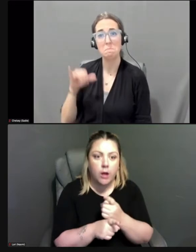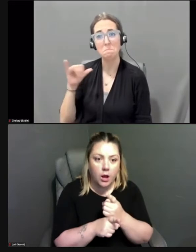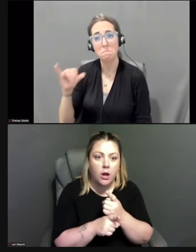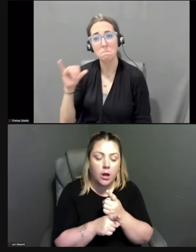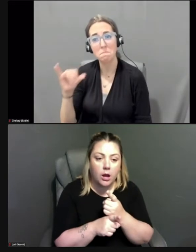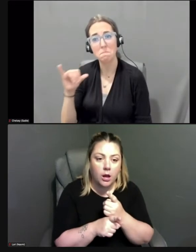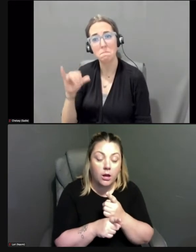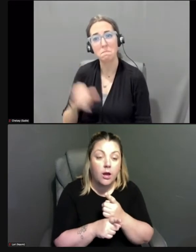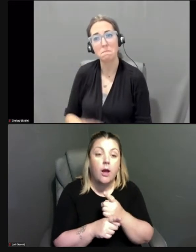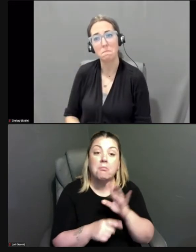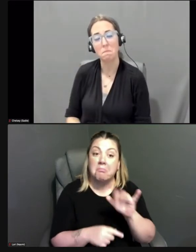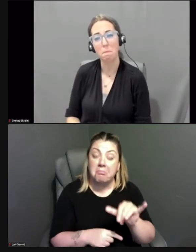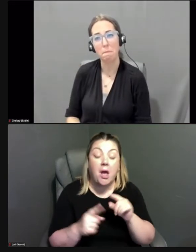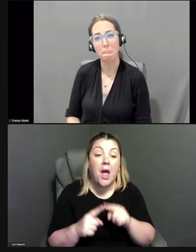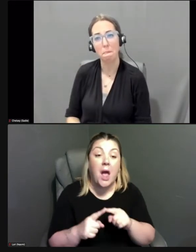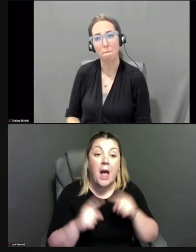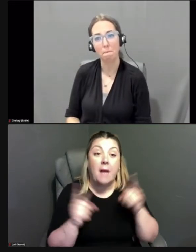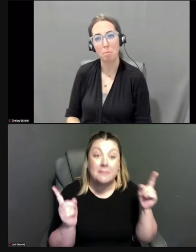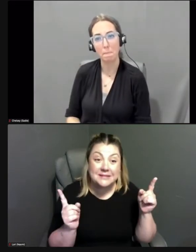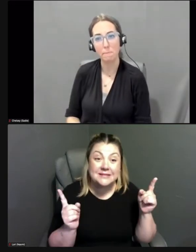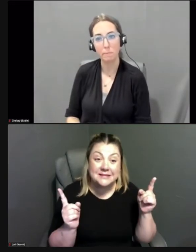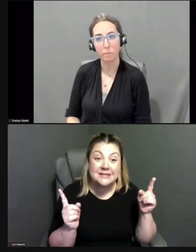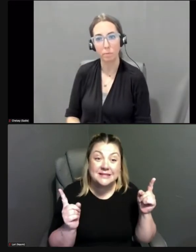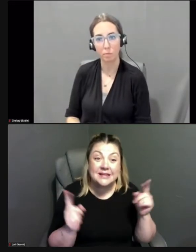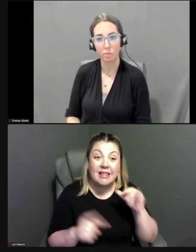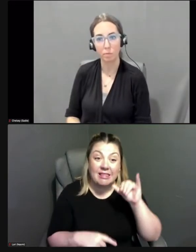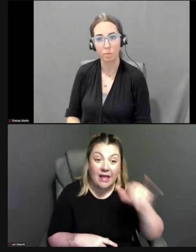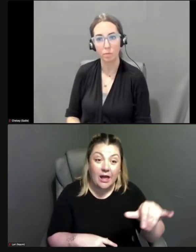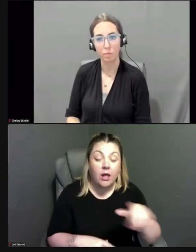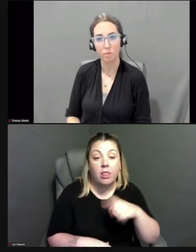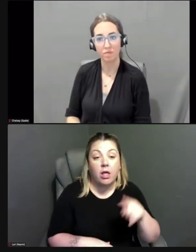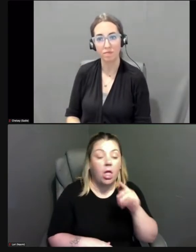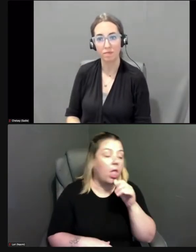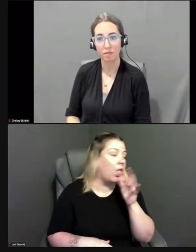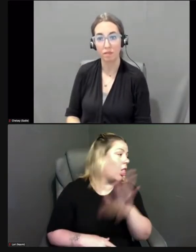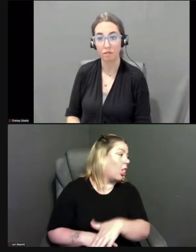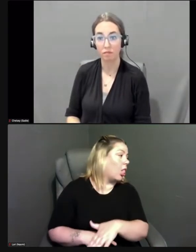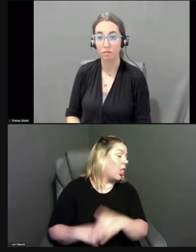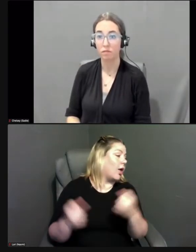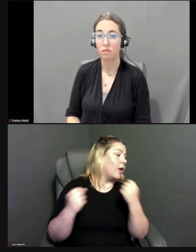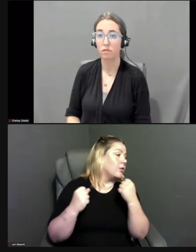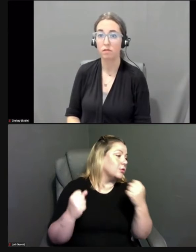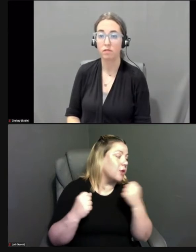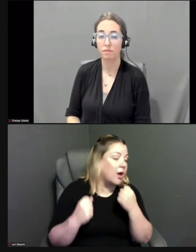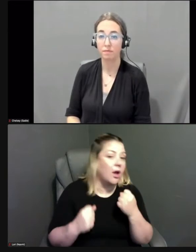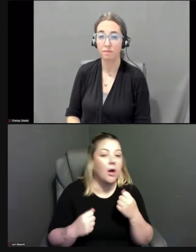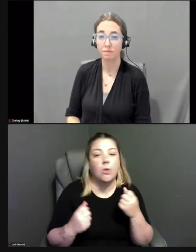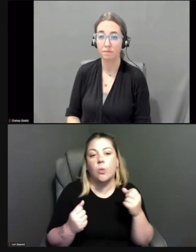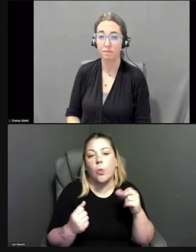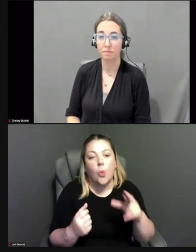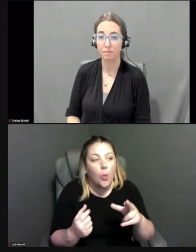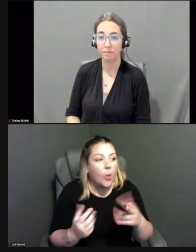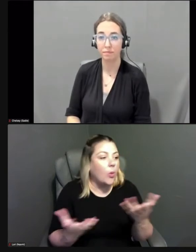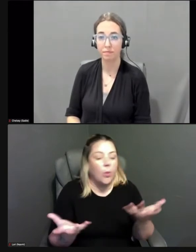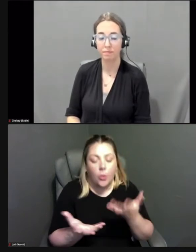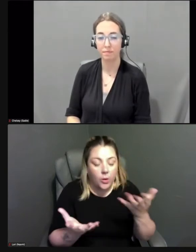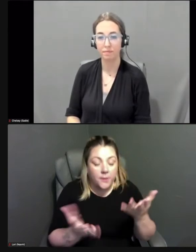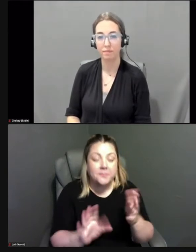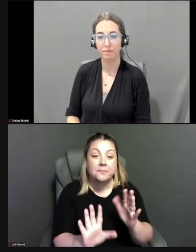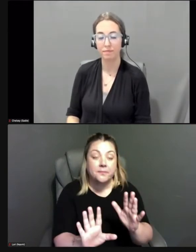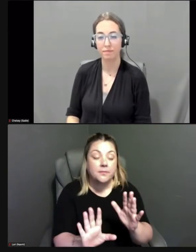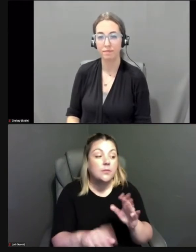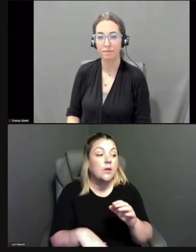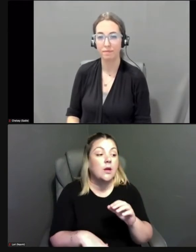be like disparaging of physical activity. And again, I'm not saying that